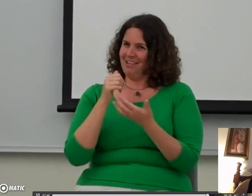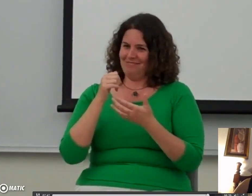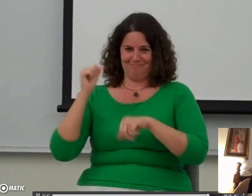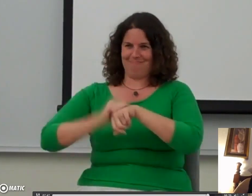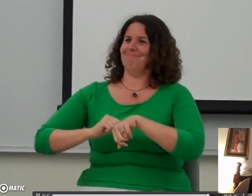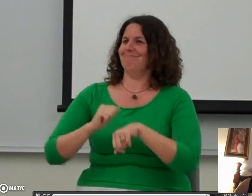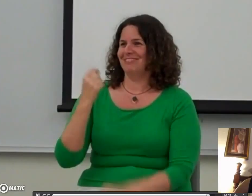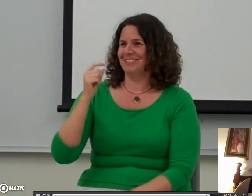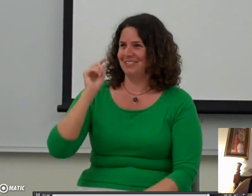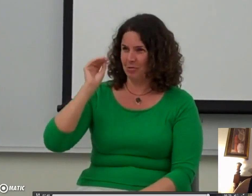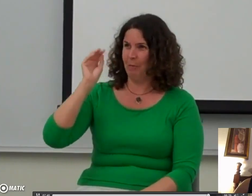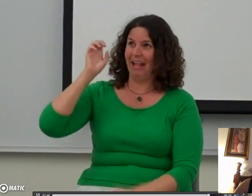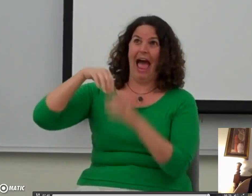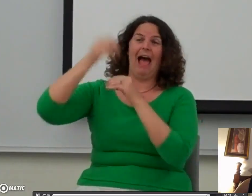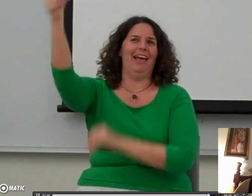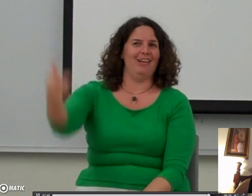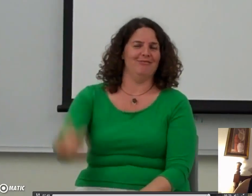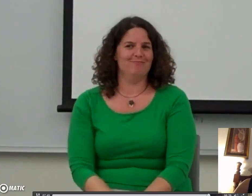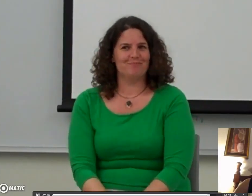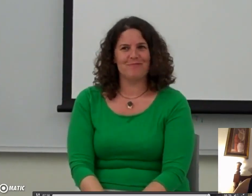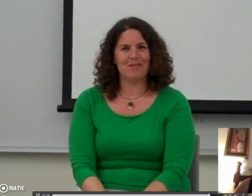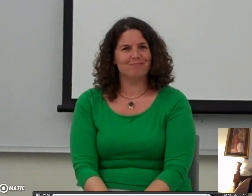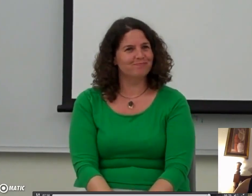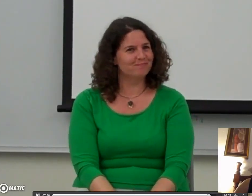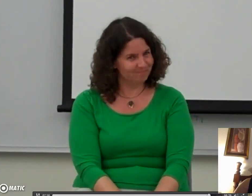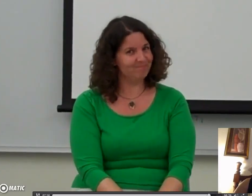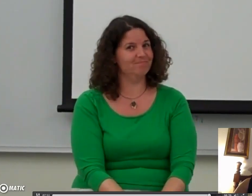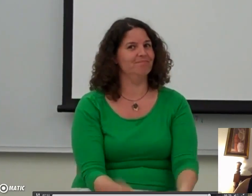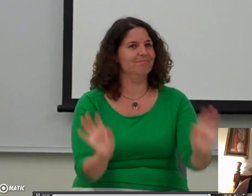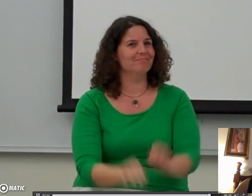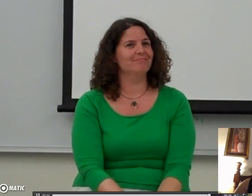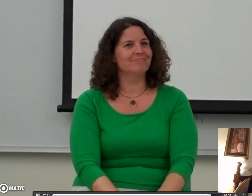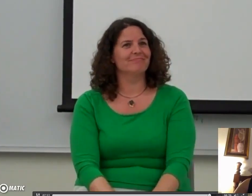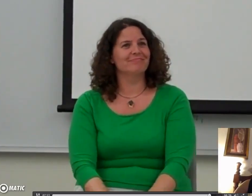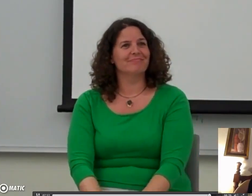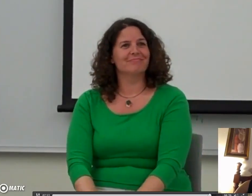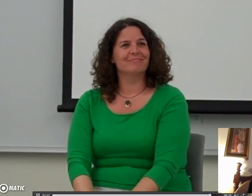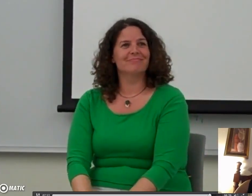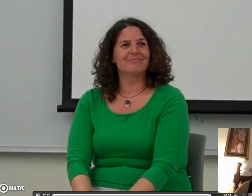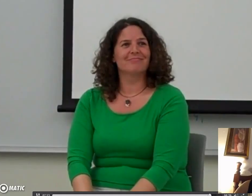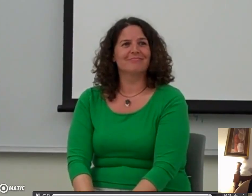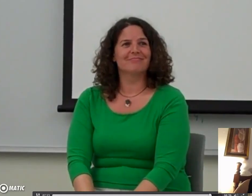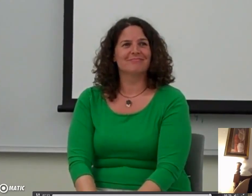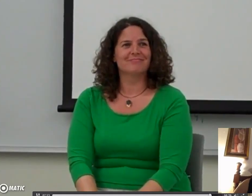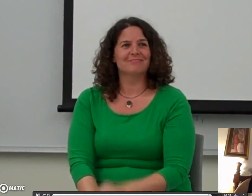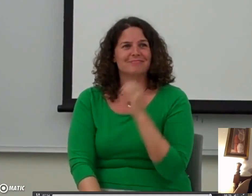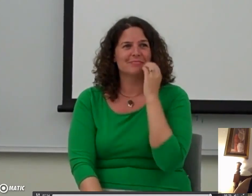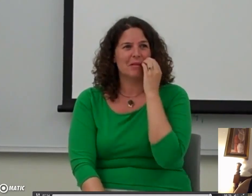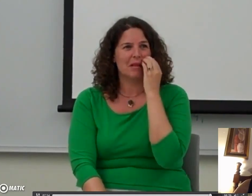I really didn't realize that, it was so hard being there in Alaska. And that's pretty much the